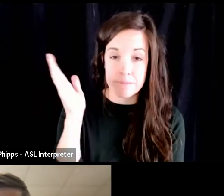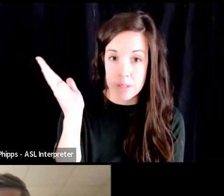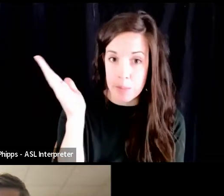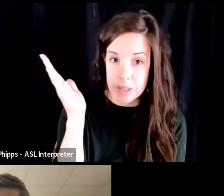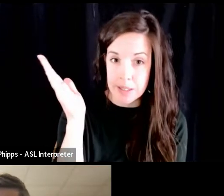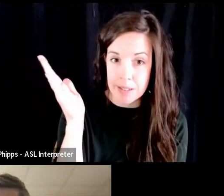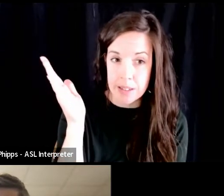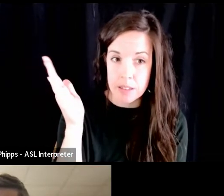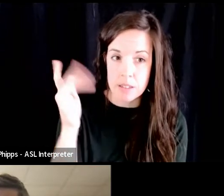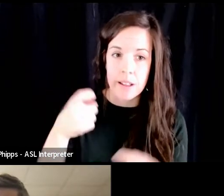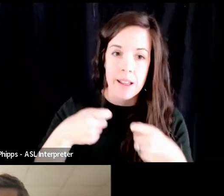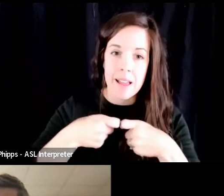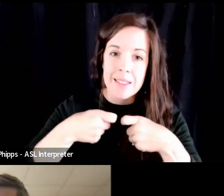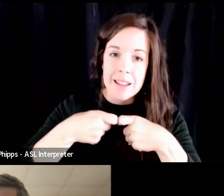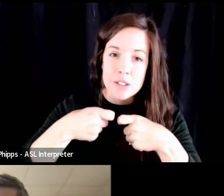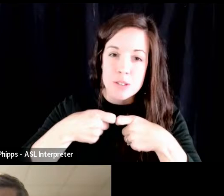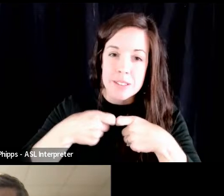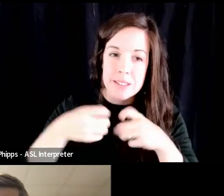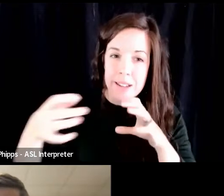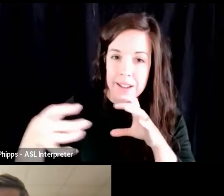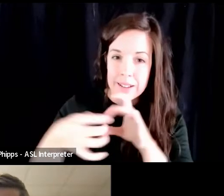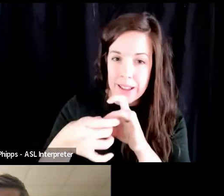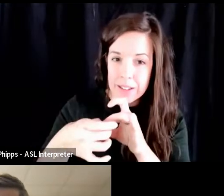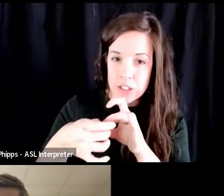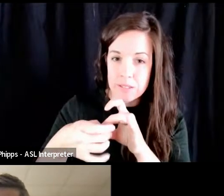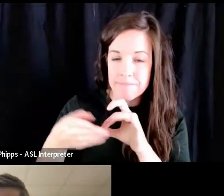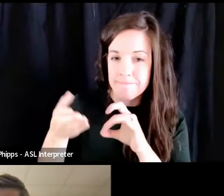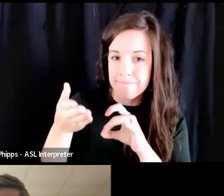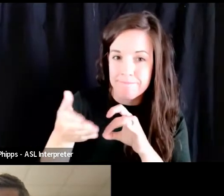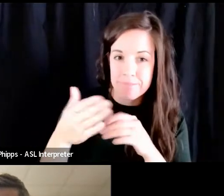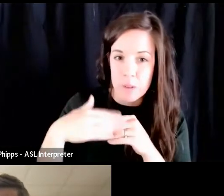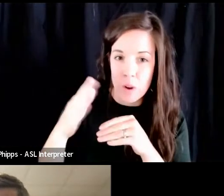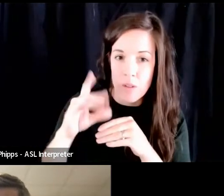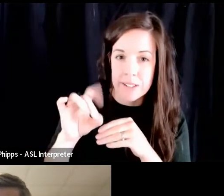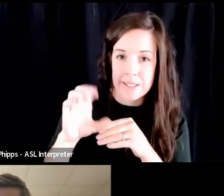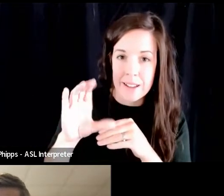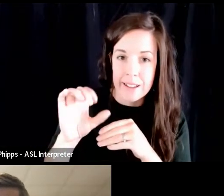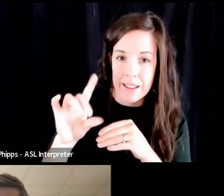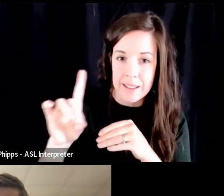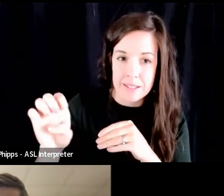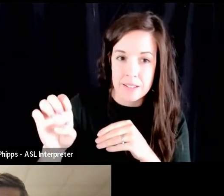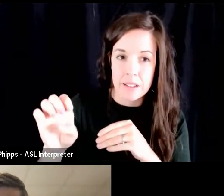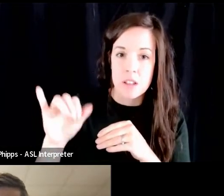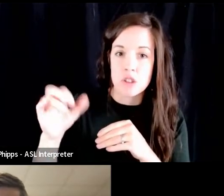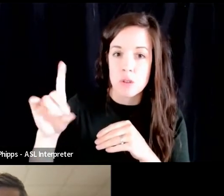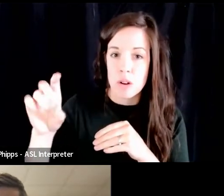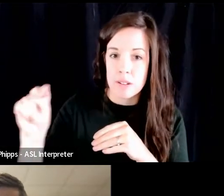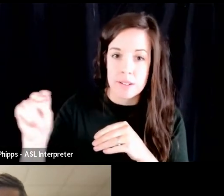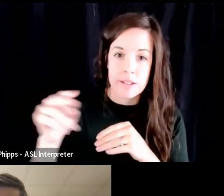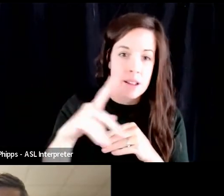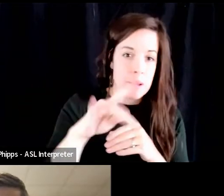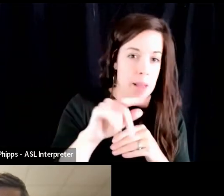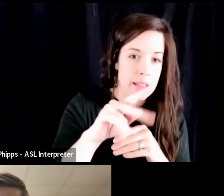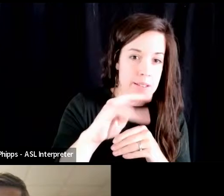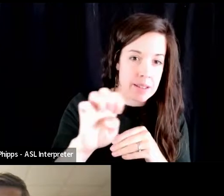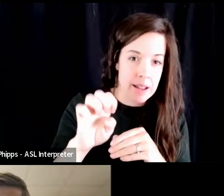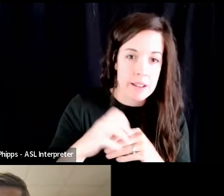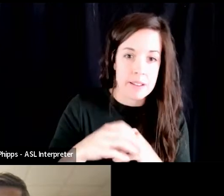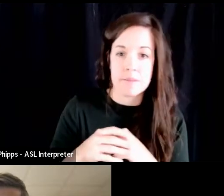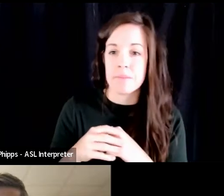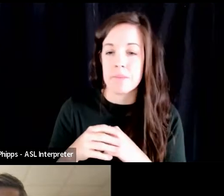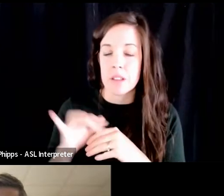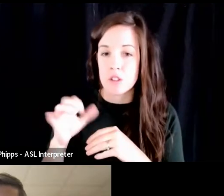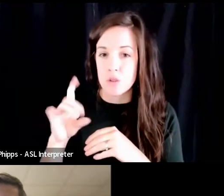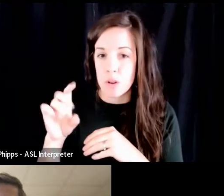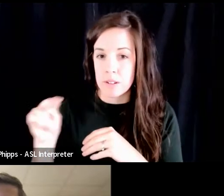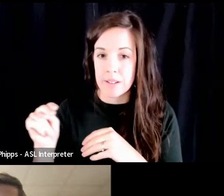an electricity connection has existed for over a decade between Jordan and Palestine, between Jordan and the city of